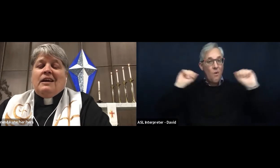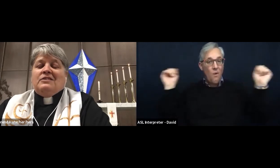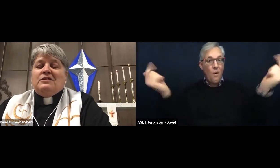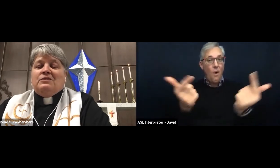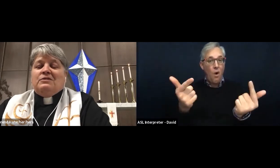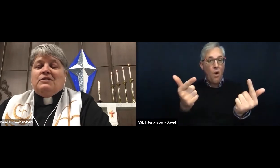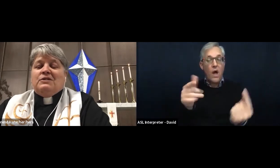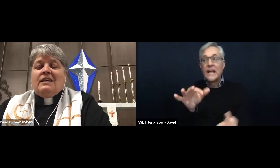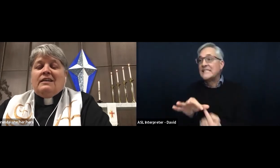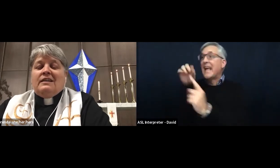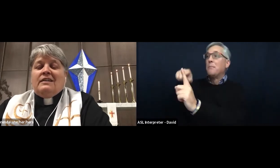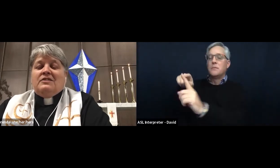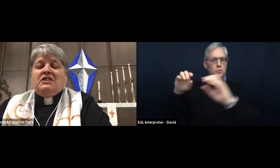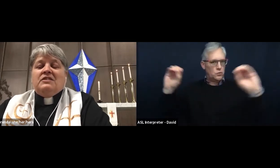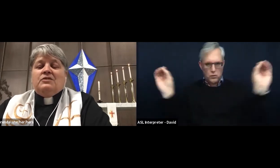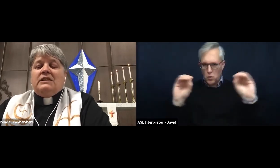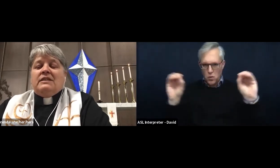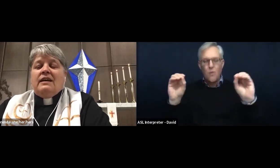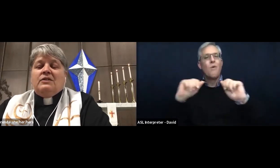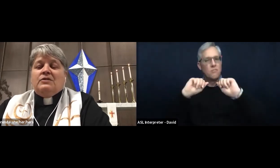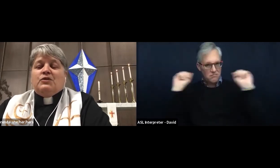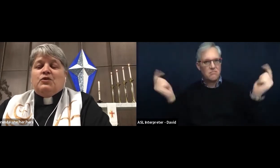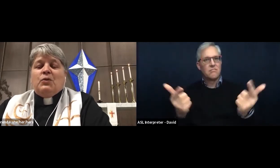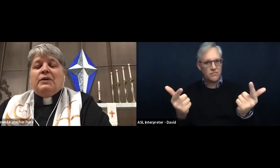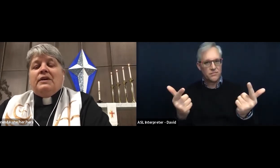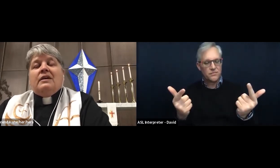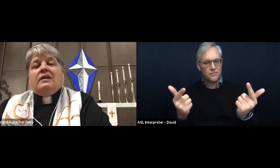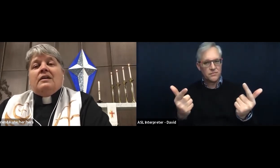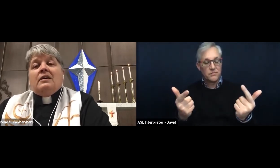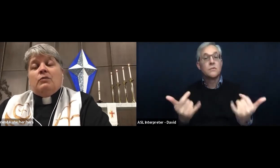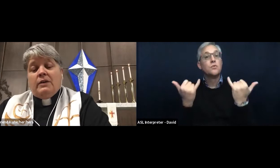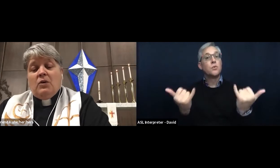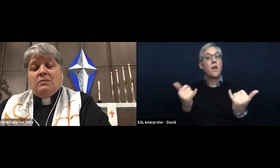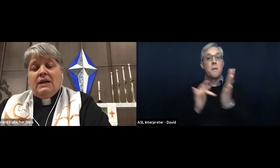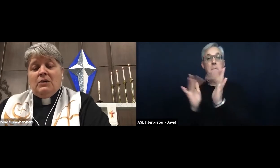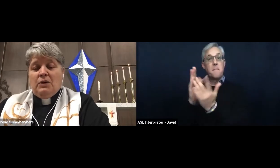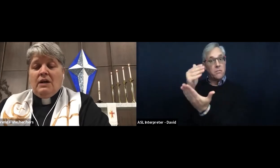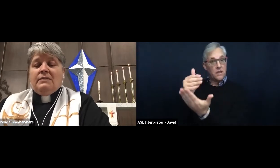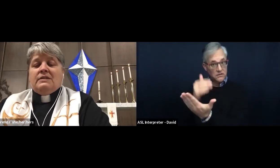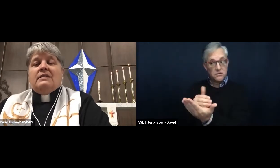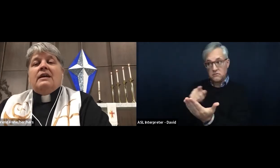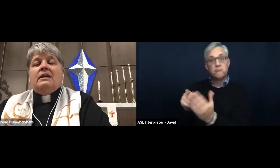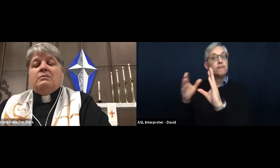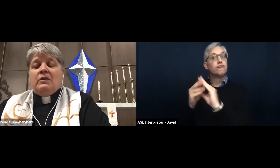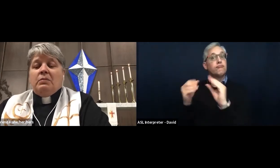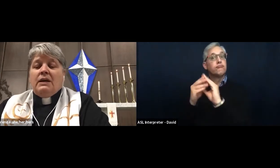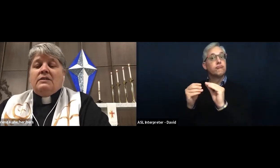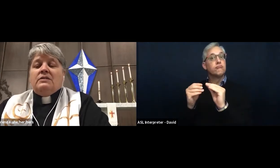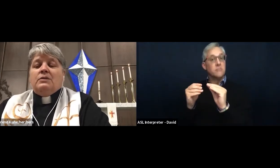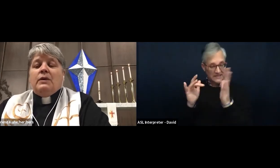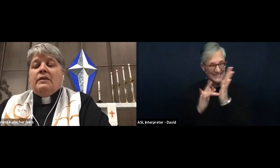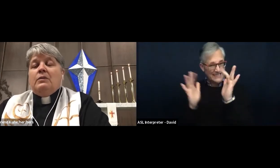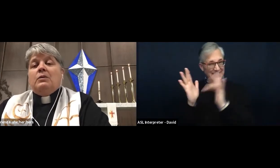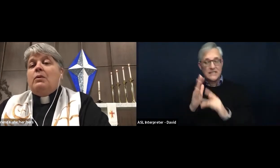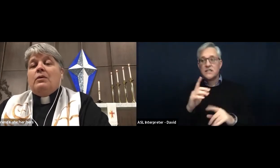In our lesson for today, Jesus retells the story of when the hometown prophets came to the